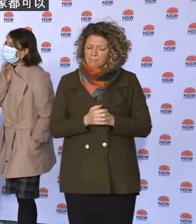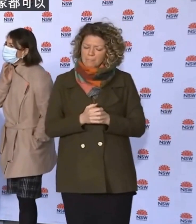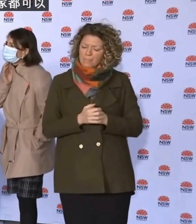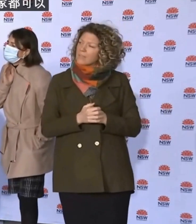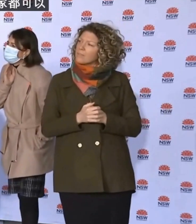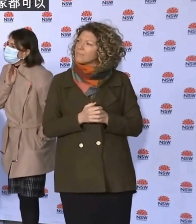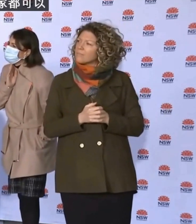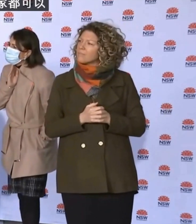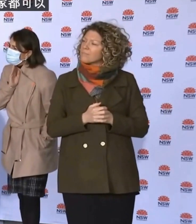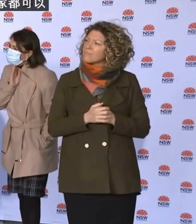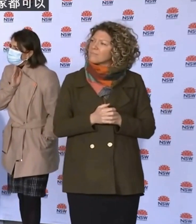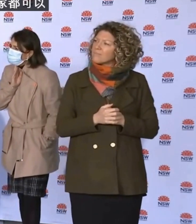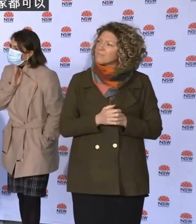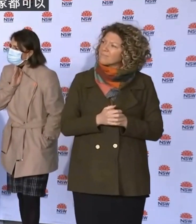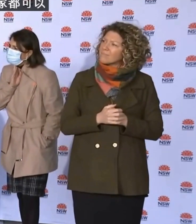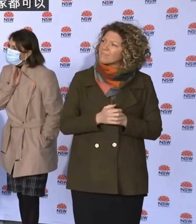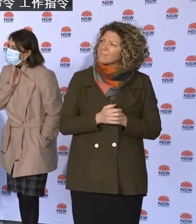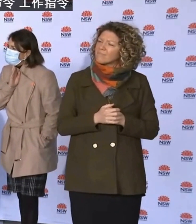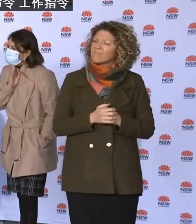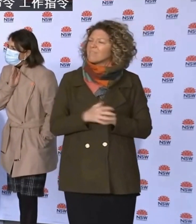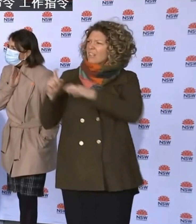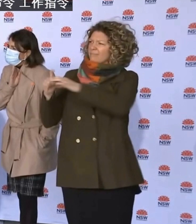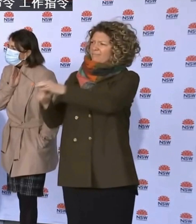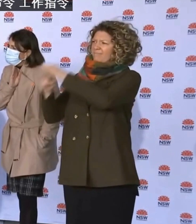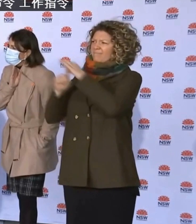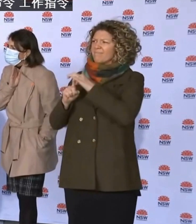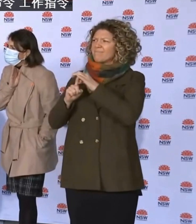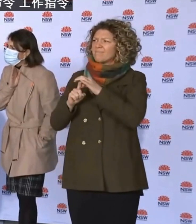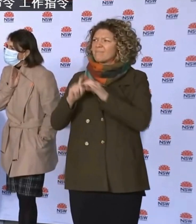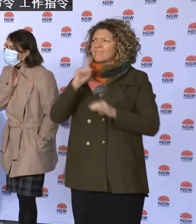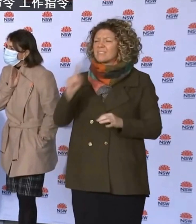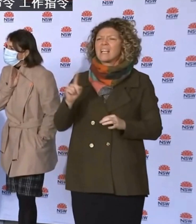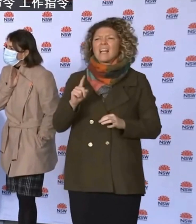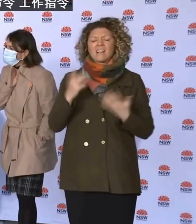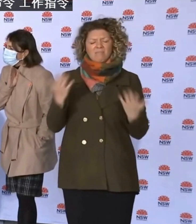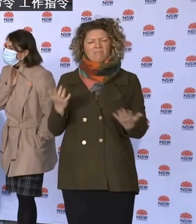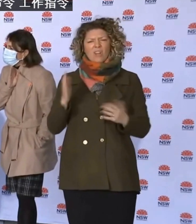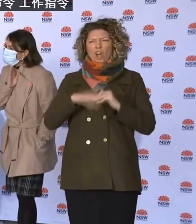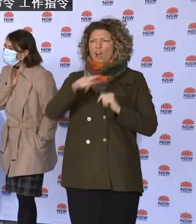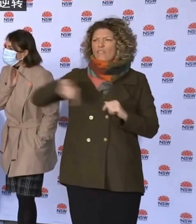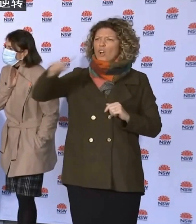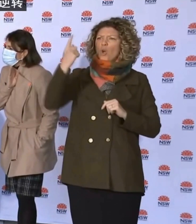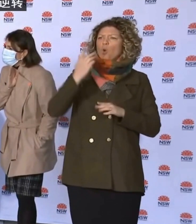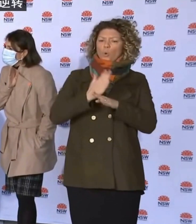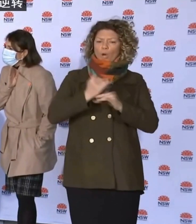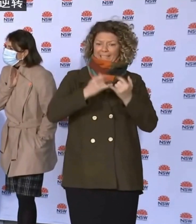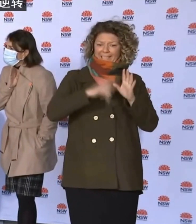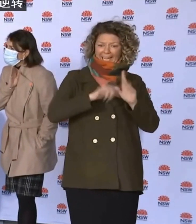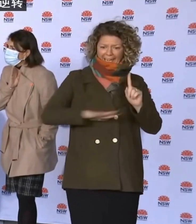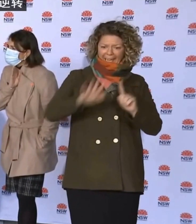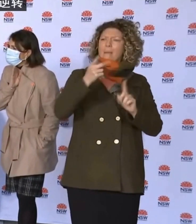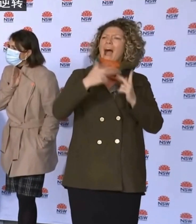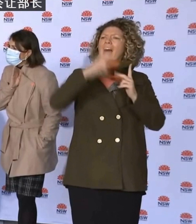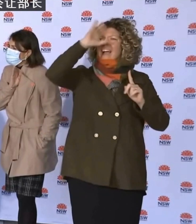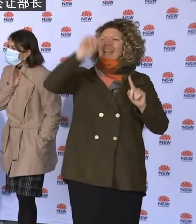workplaces are in a bit of a flap about sending all their staff home. Can you confirm it's currently a public health order, a directive to work from home, but we understand that